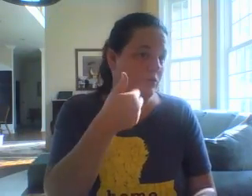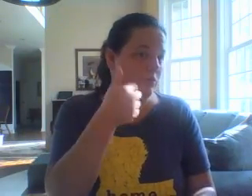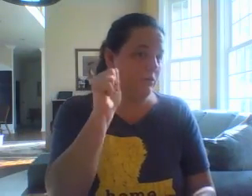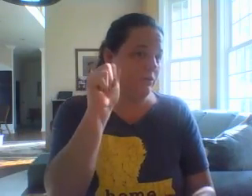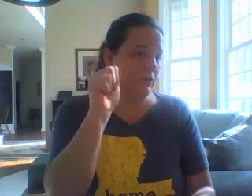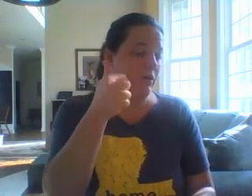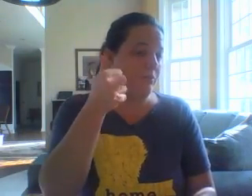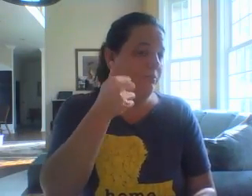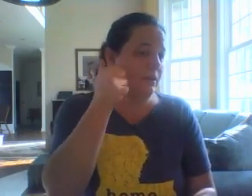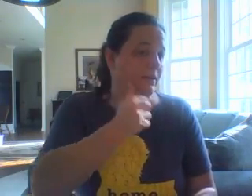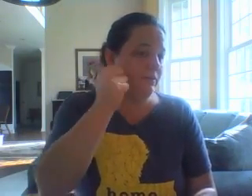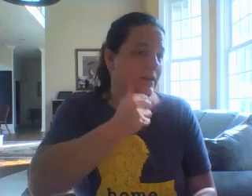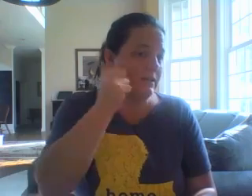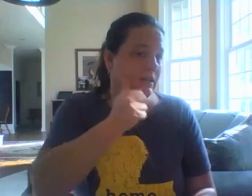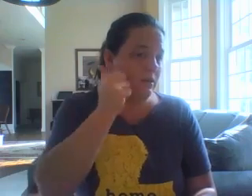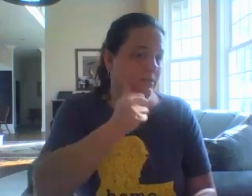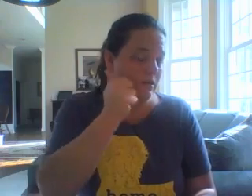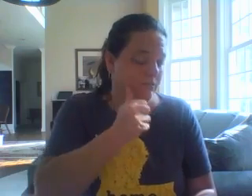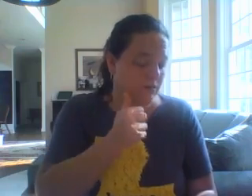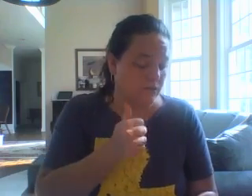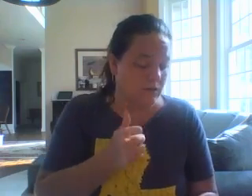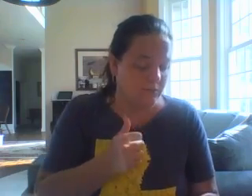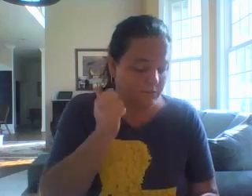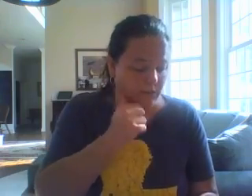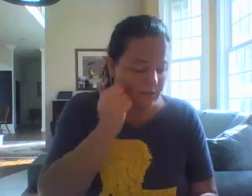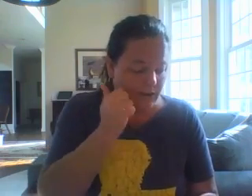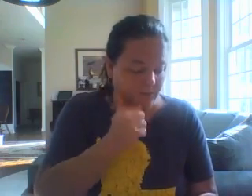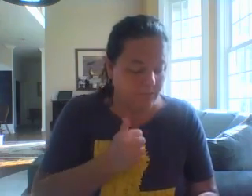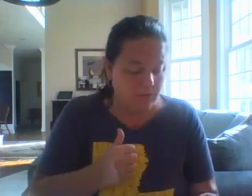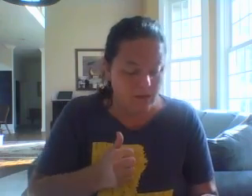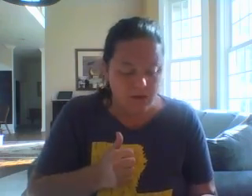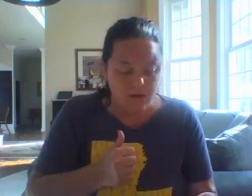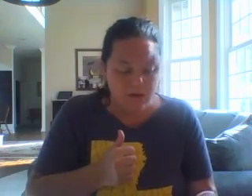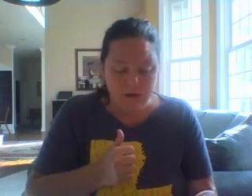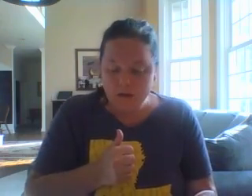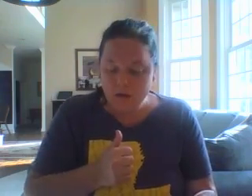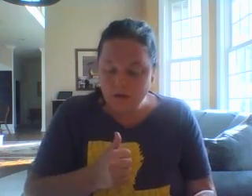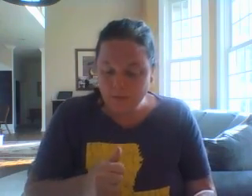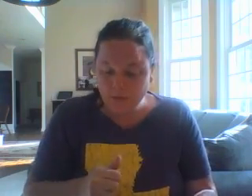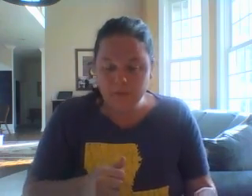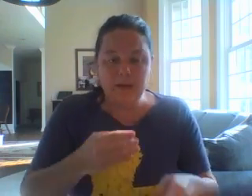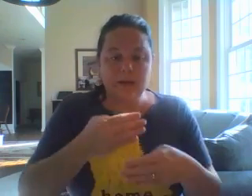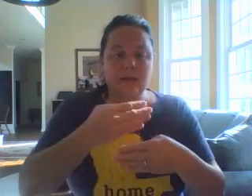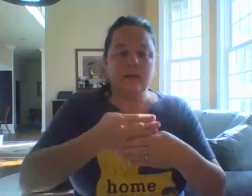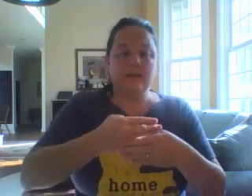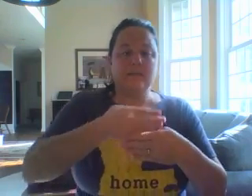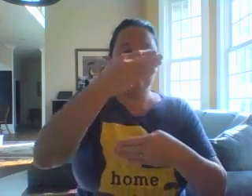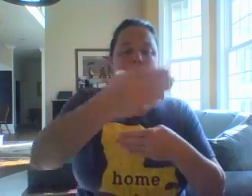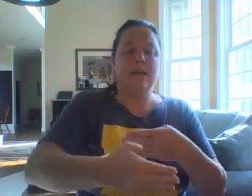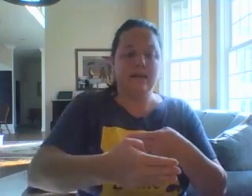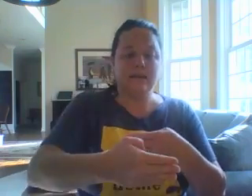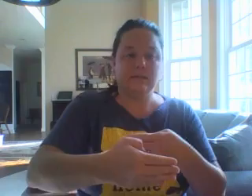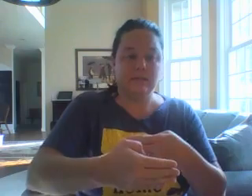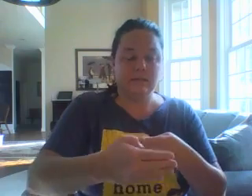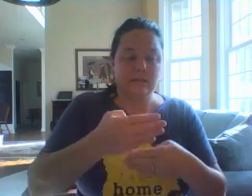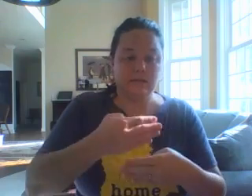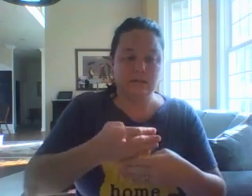You do a thumb by your face and come down several times every day. Number 3 is next.